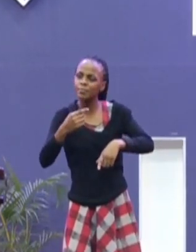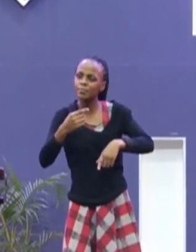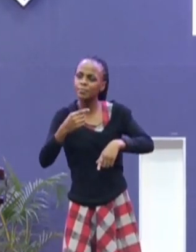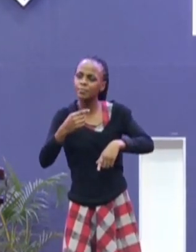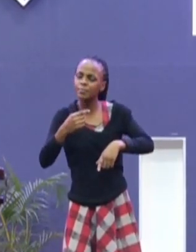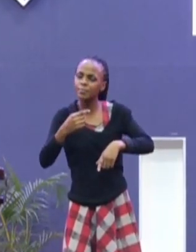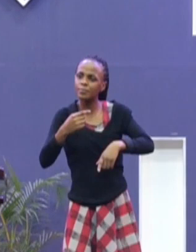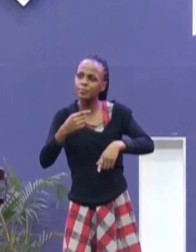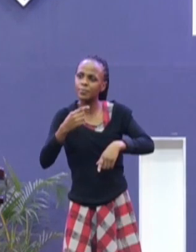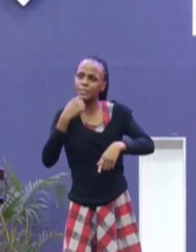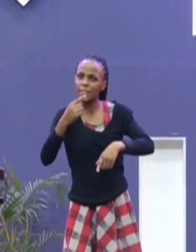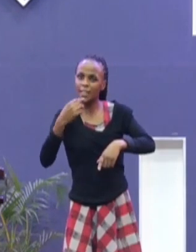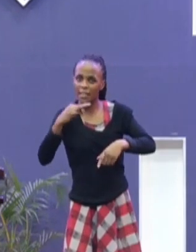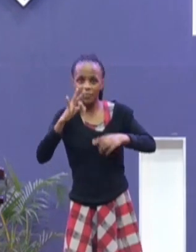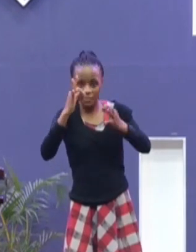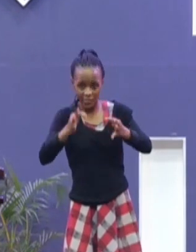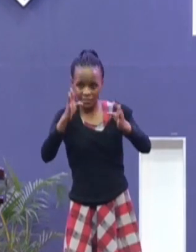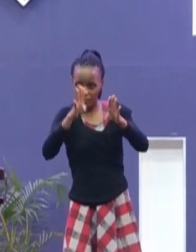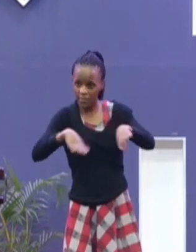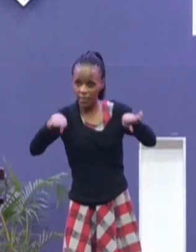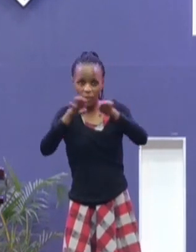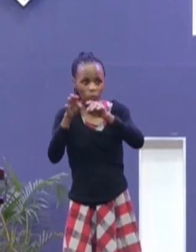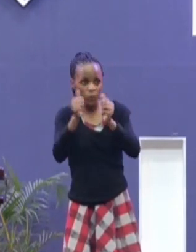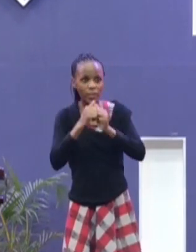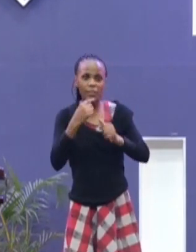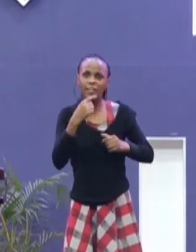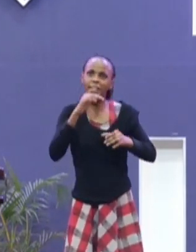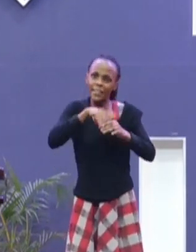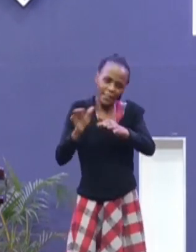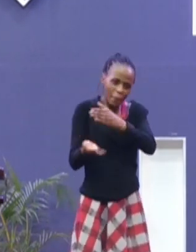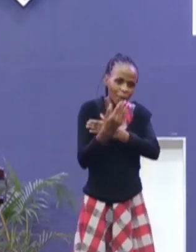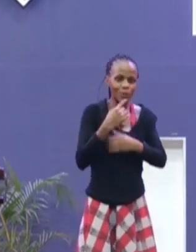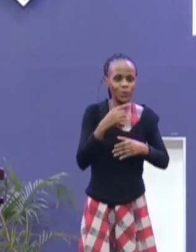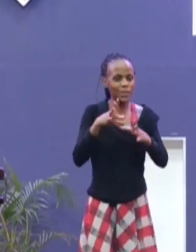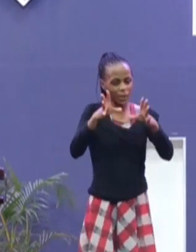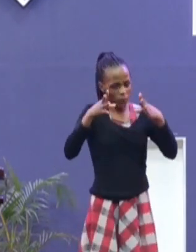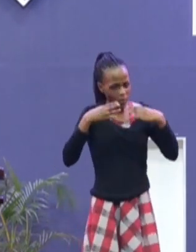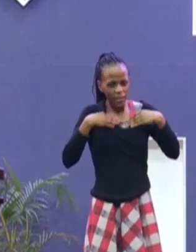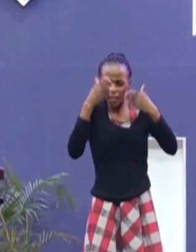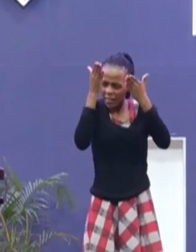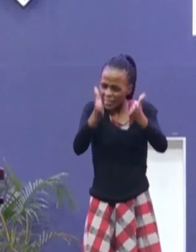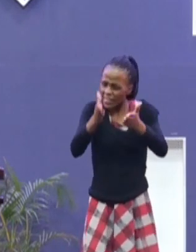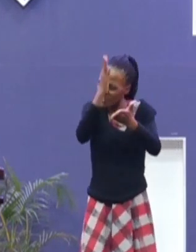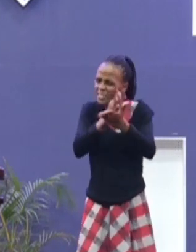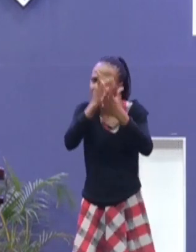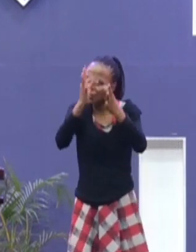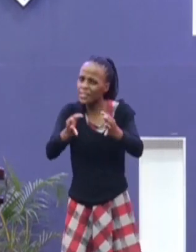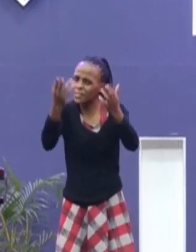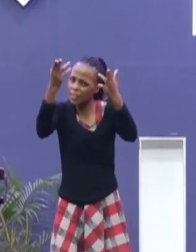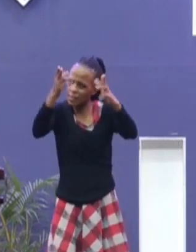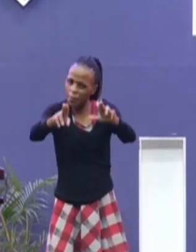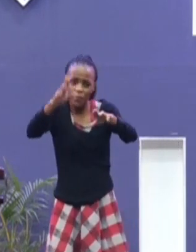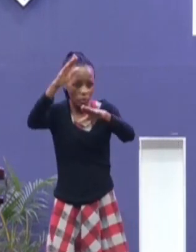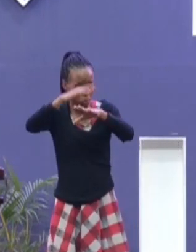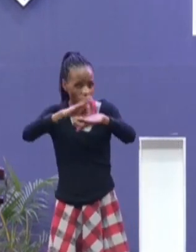brings an understanding that like omuntu okera kumacha nogama anti nzikiriza, but there are things that happened